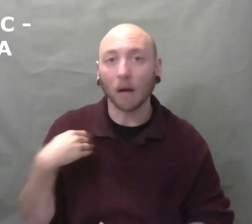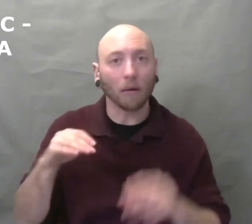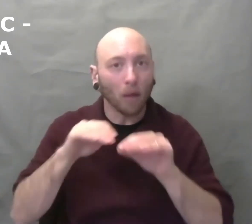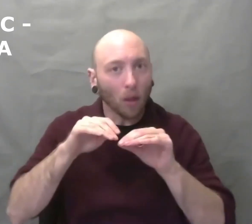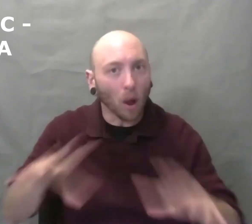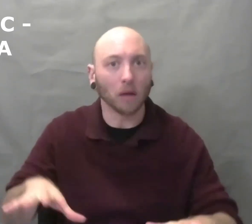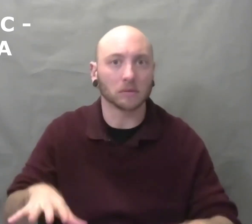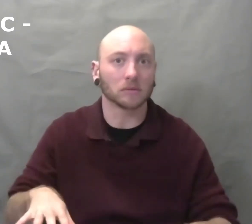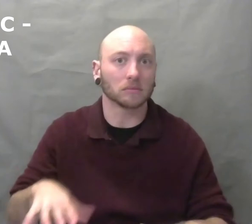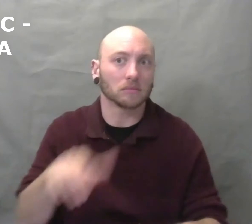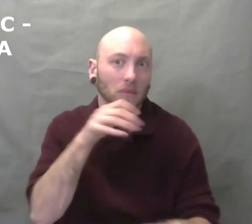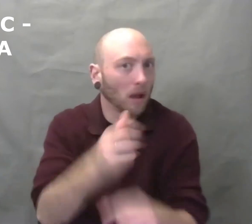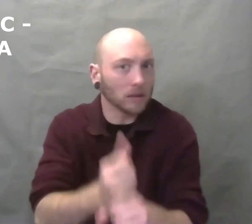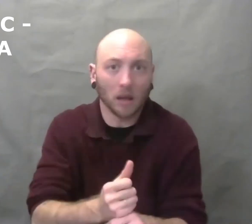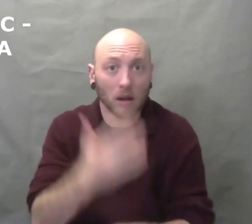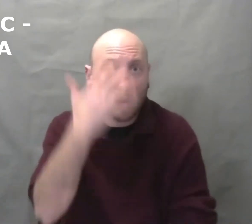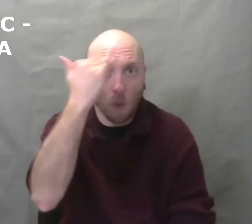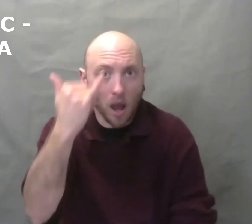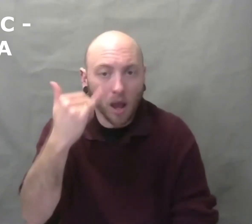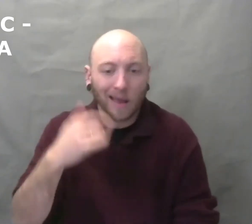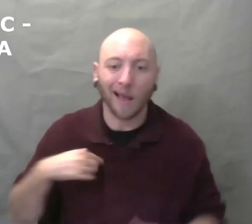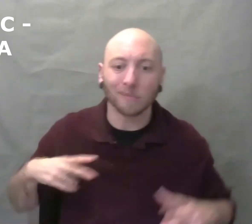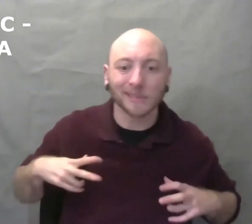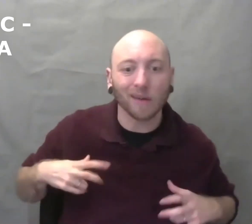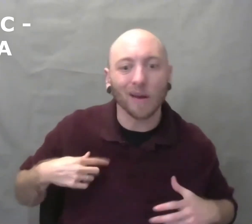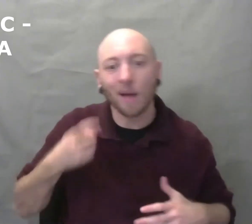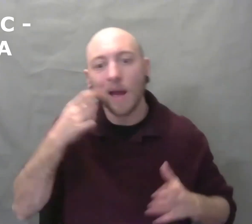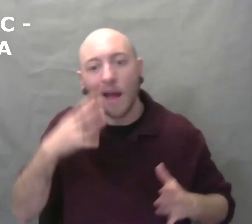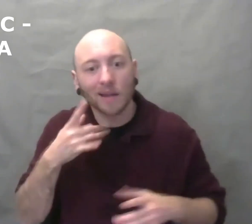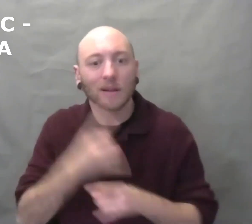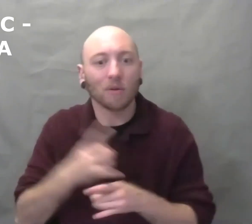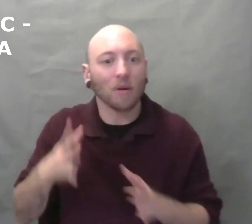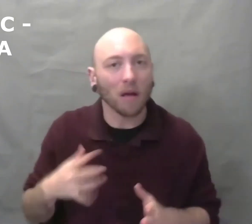and alcoholic. I'm a selfish son of a bitch. It's all about me.